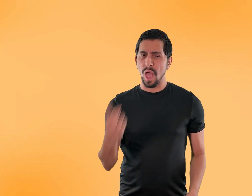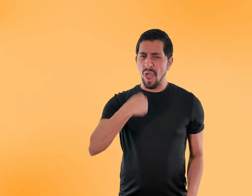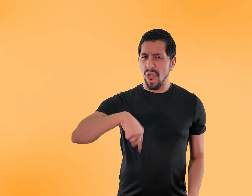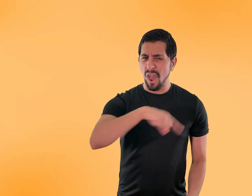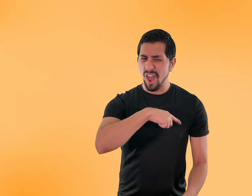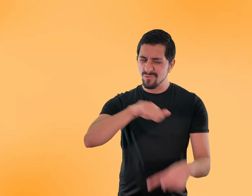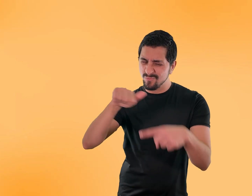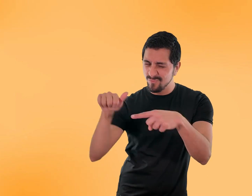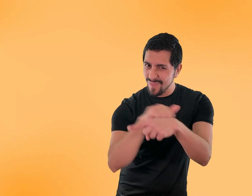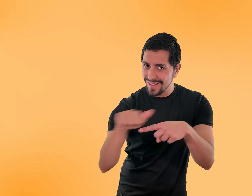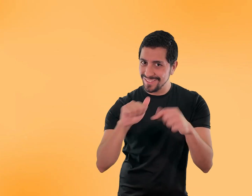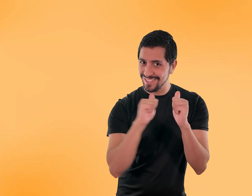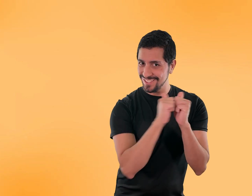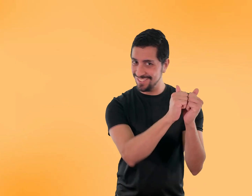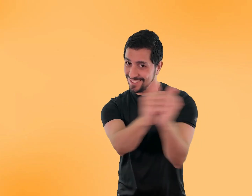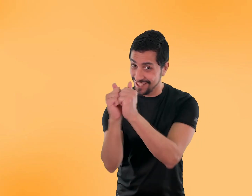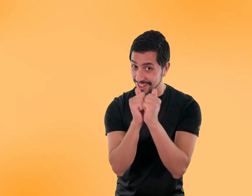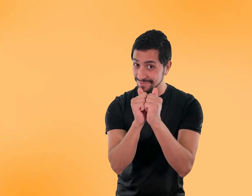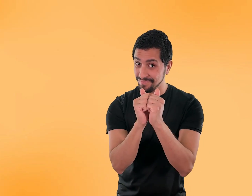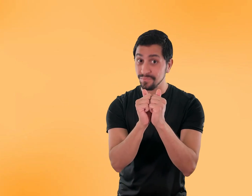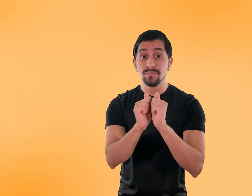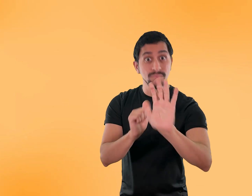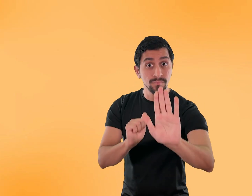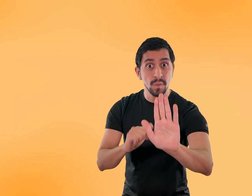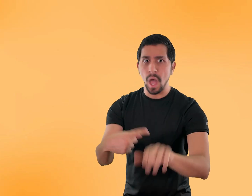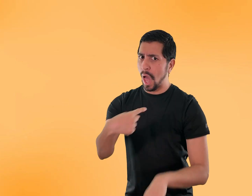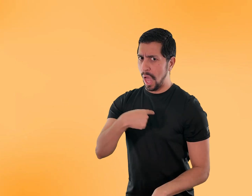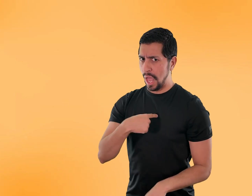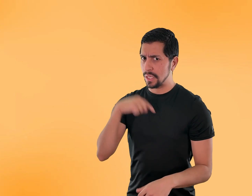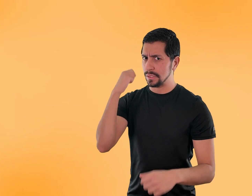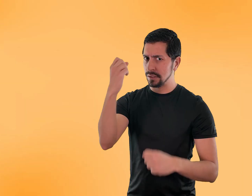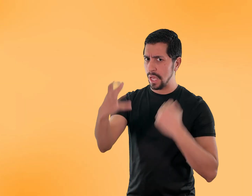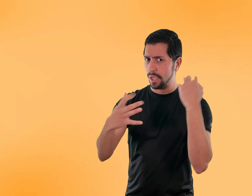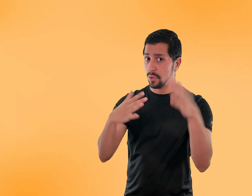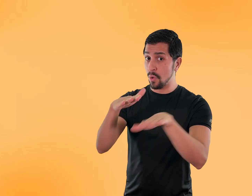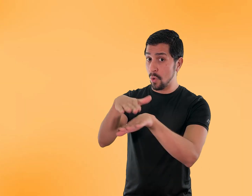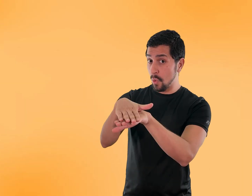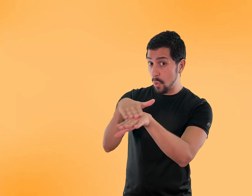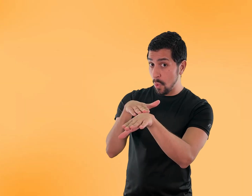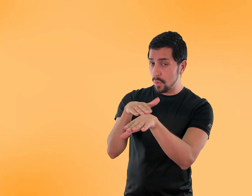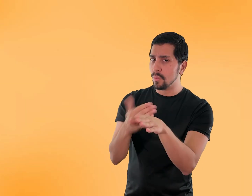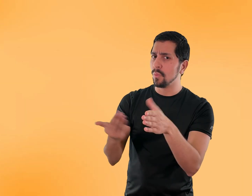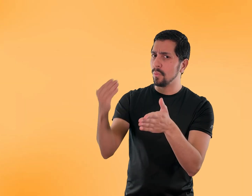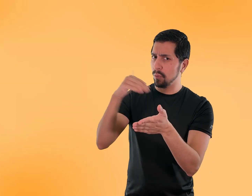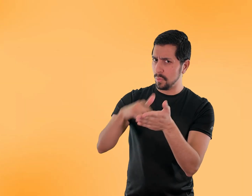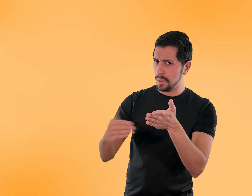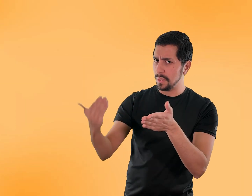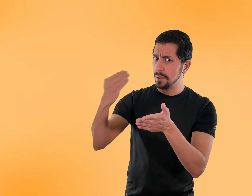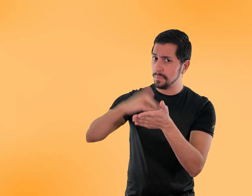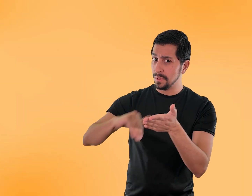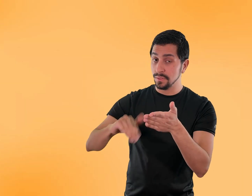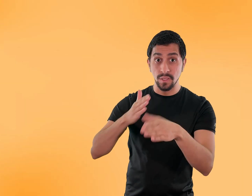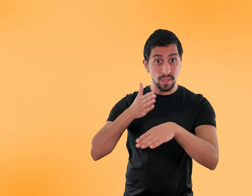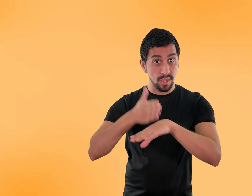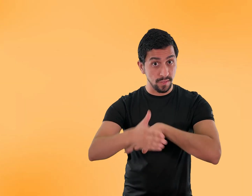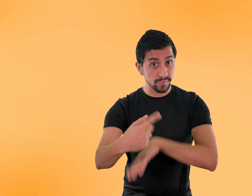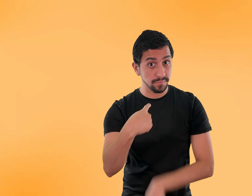Let's practice together. I will sign slowly. Repeat after